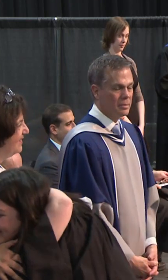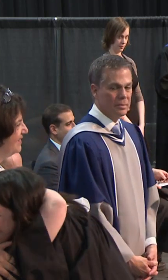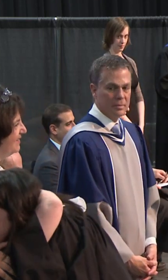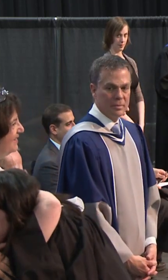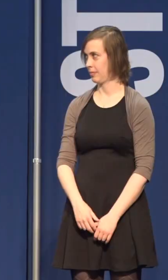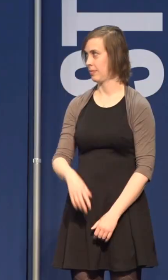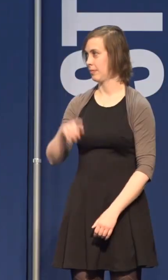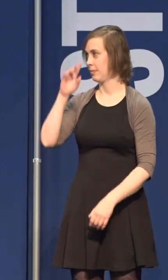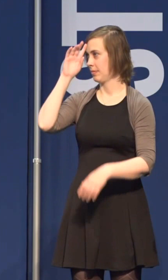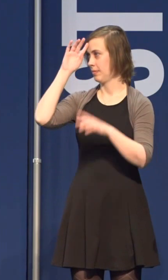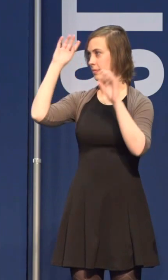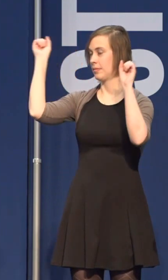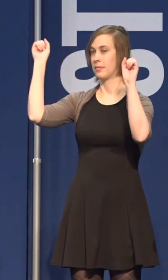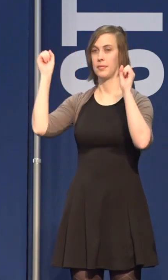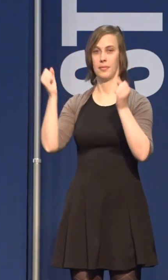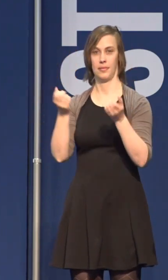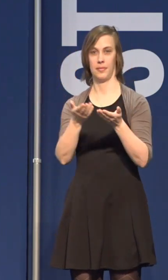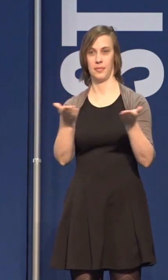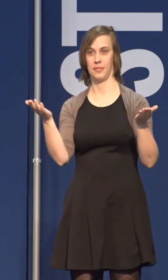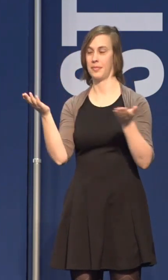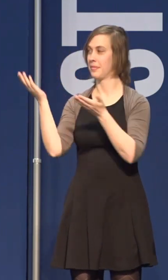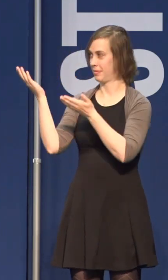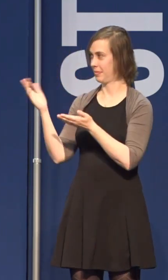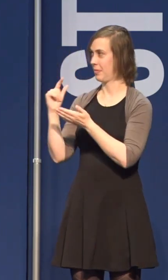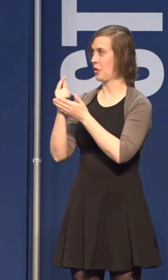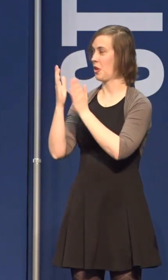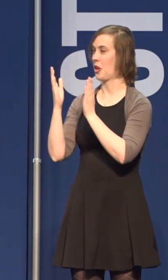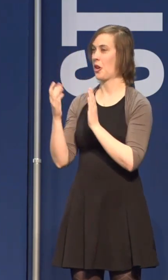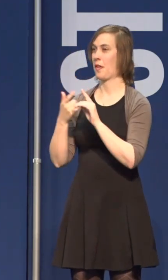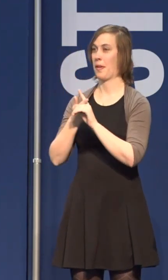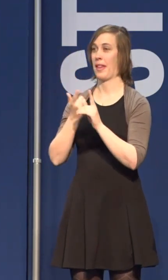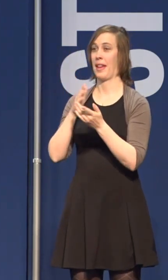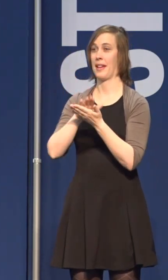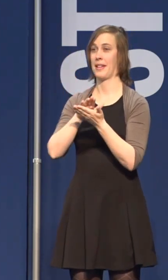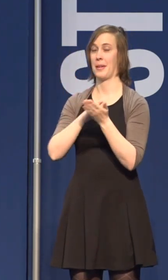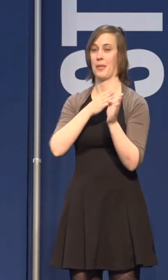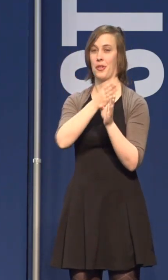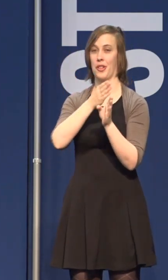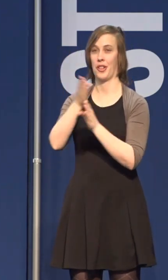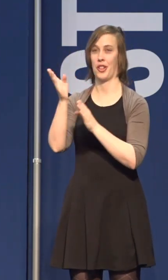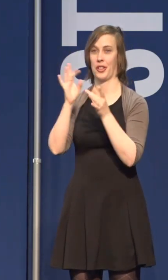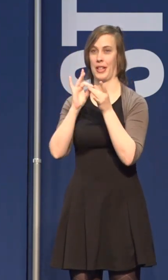Mr. President, ladies and gentlemen, the graduate in Academic and Career Connections.